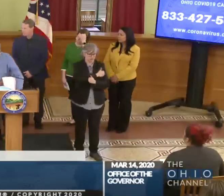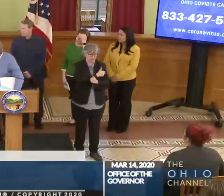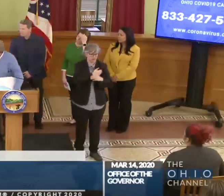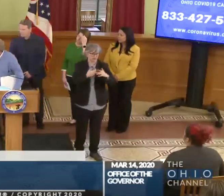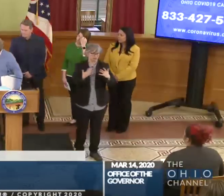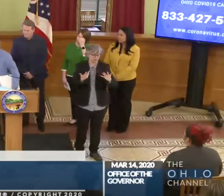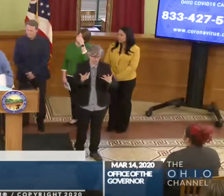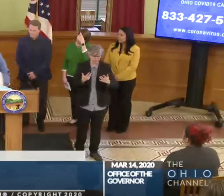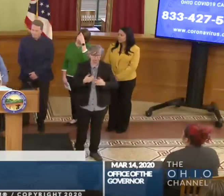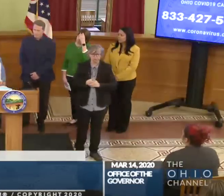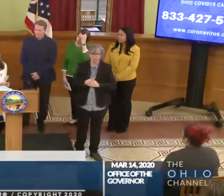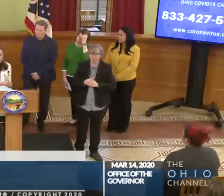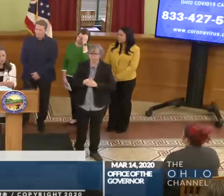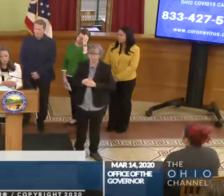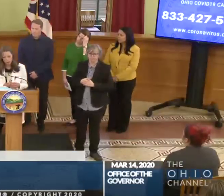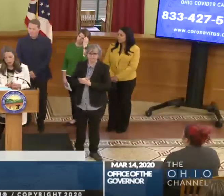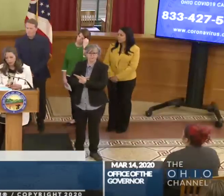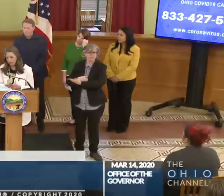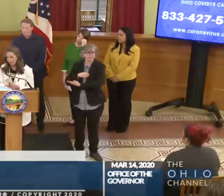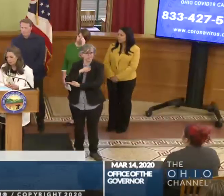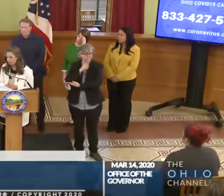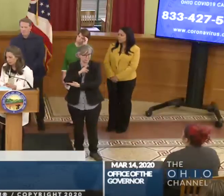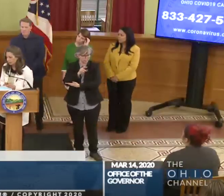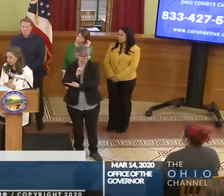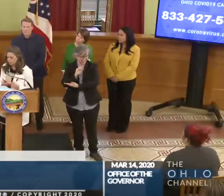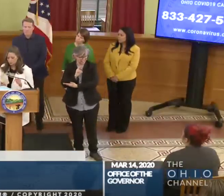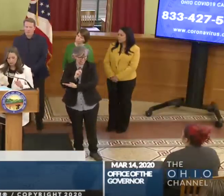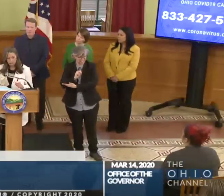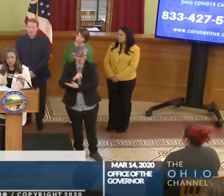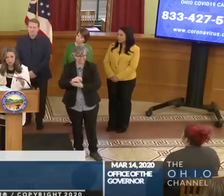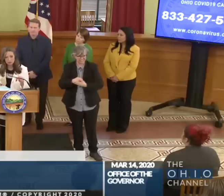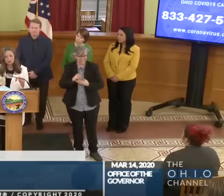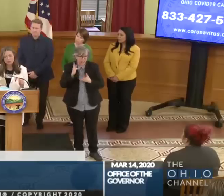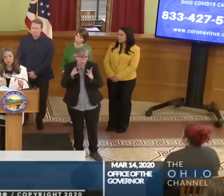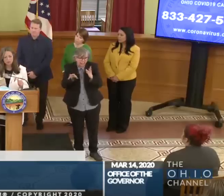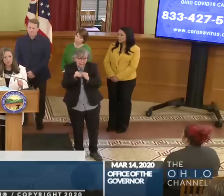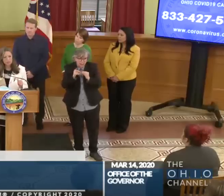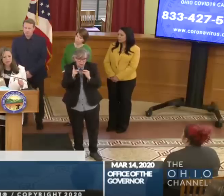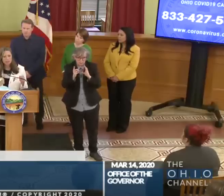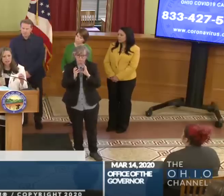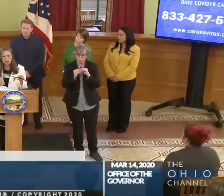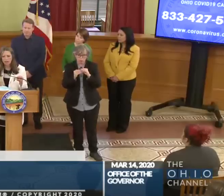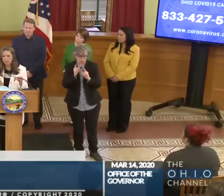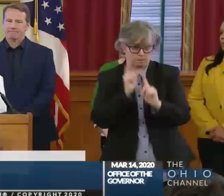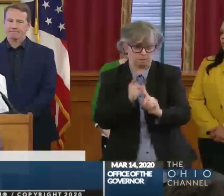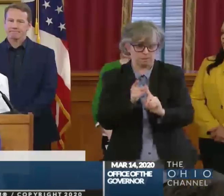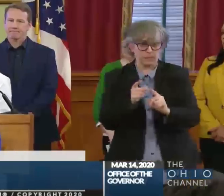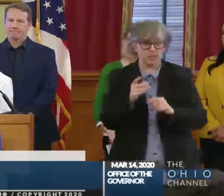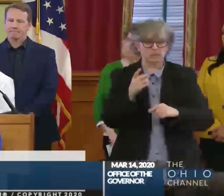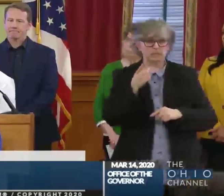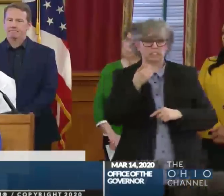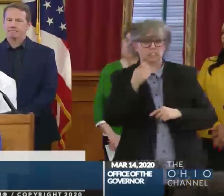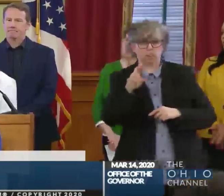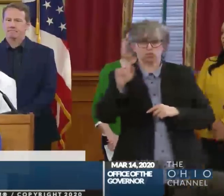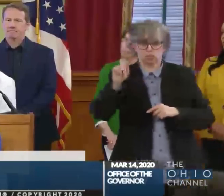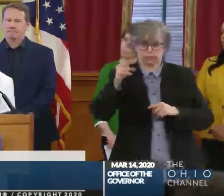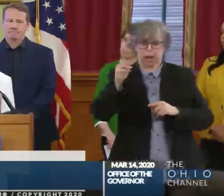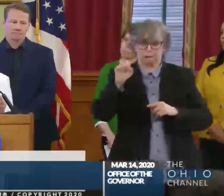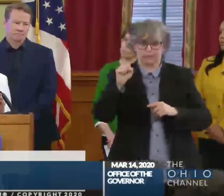Sure. I just want to add one point to what Dr. Thomas was saying. These